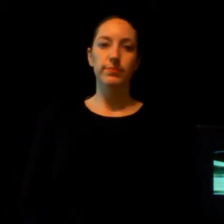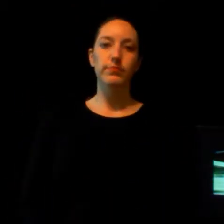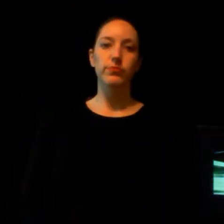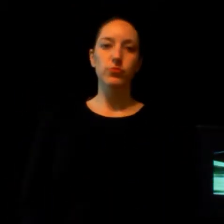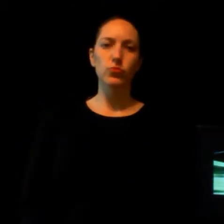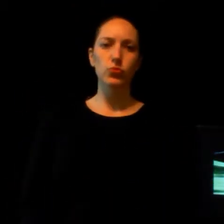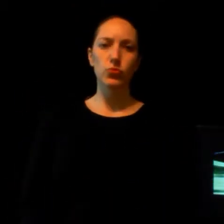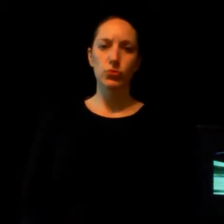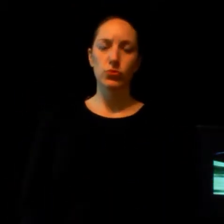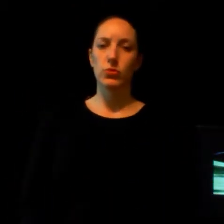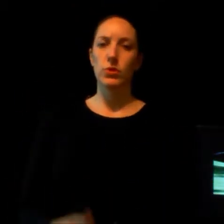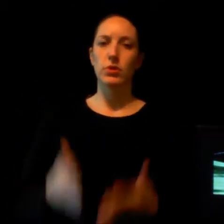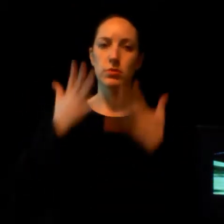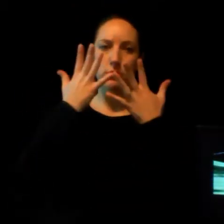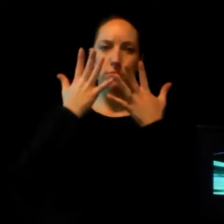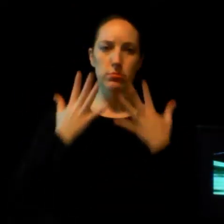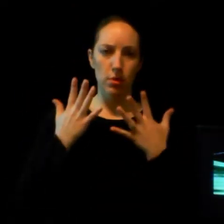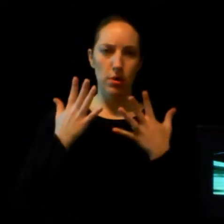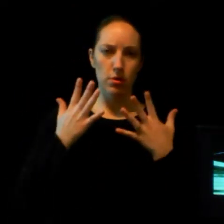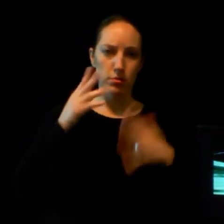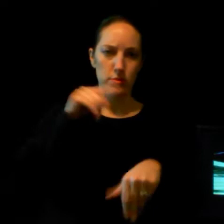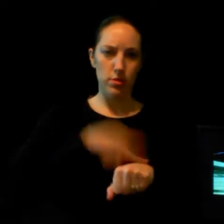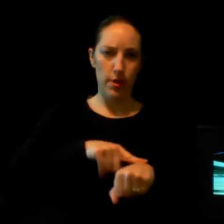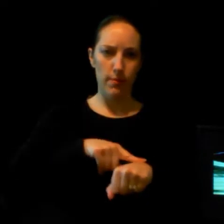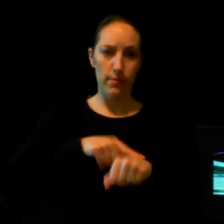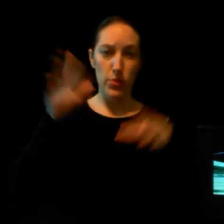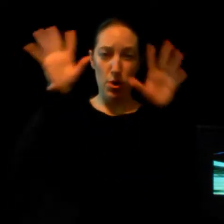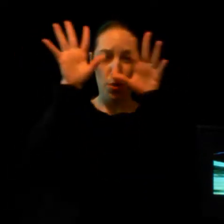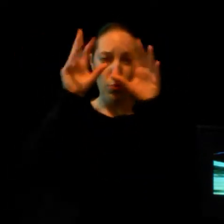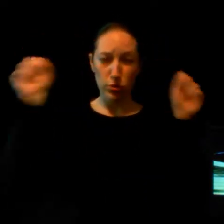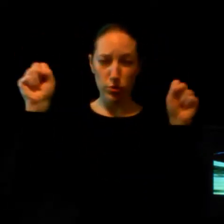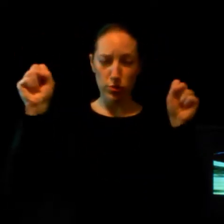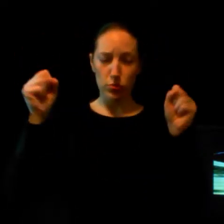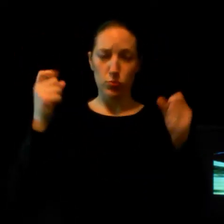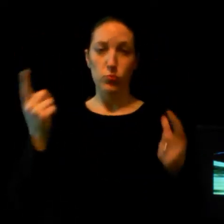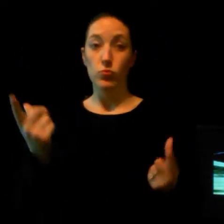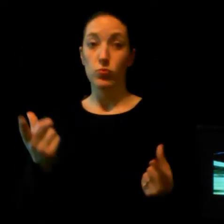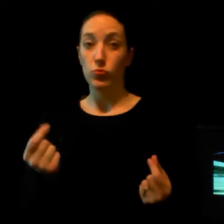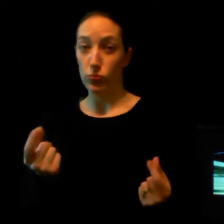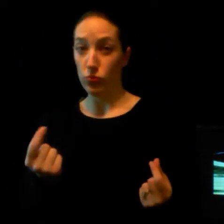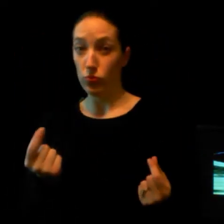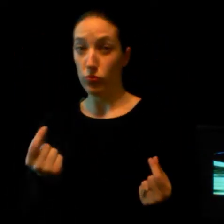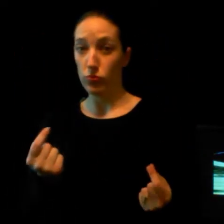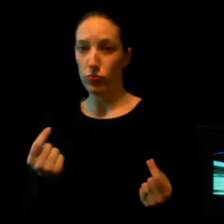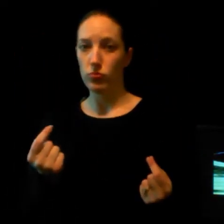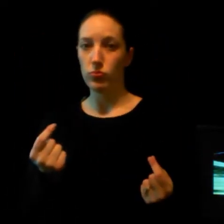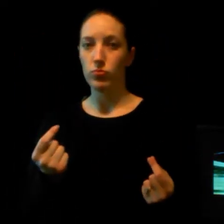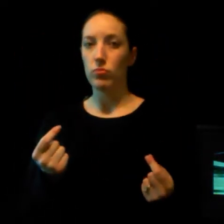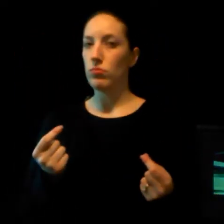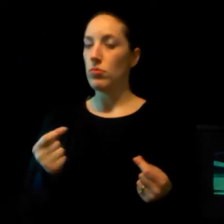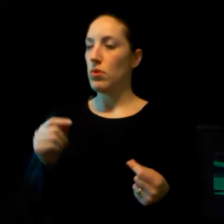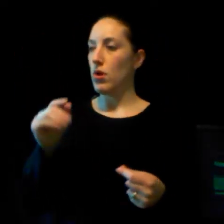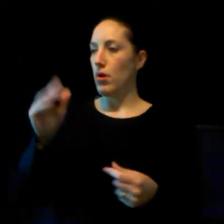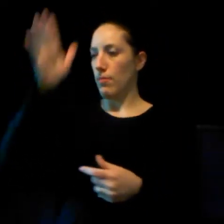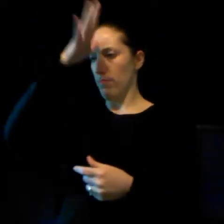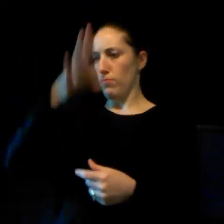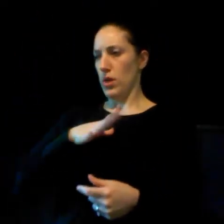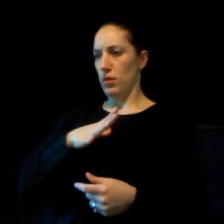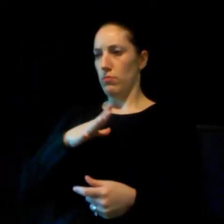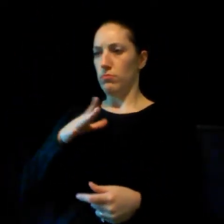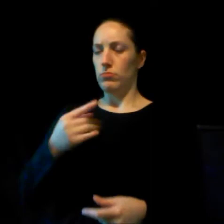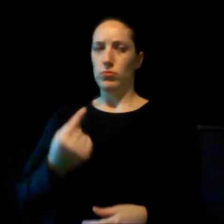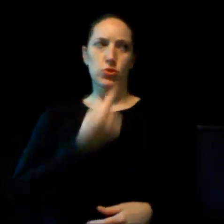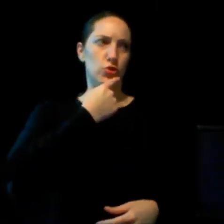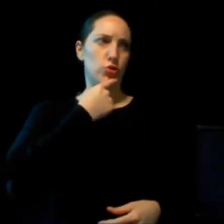Mr. President, what are you going to do? the president turned to a man who never let prepared remarks stand in his way.